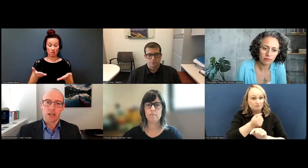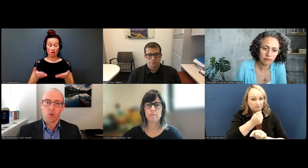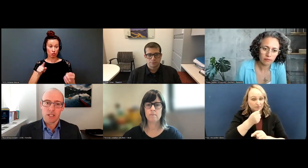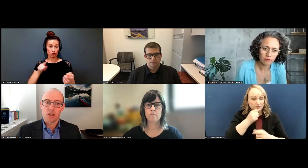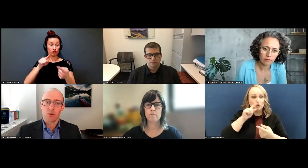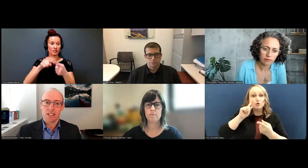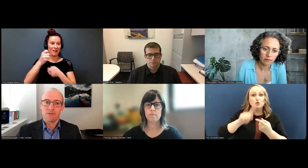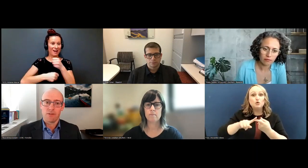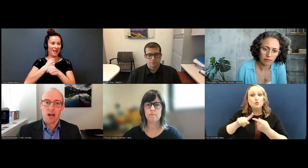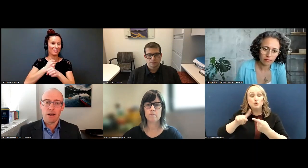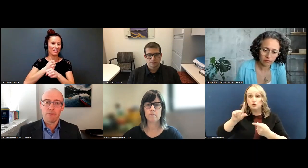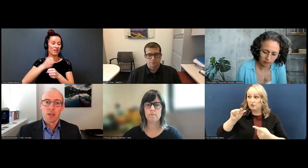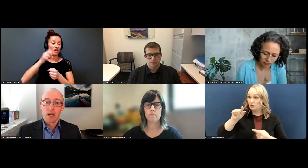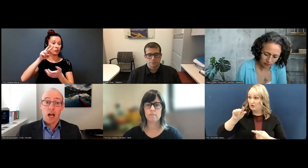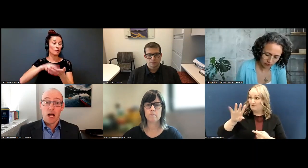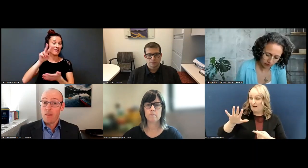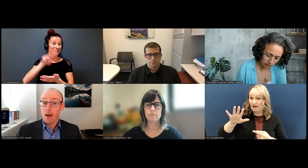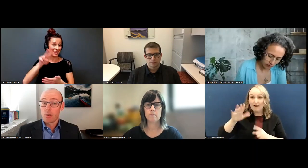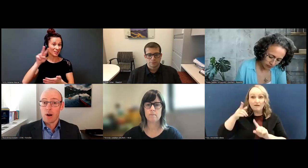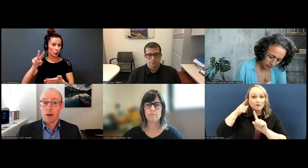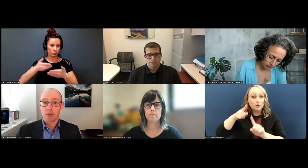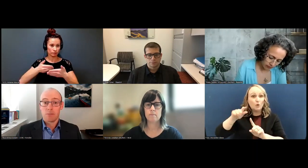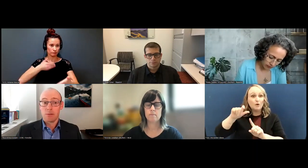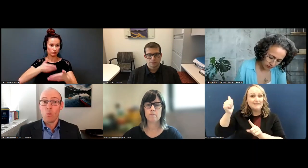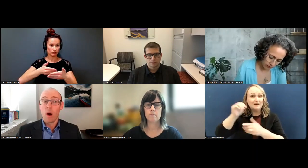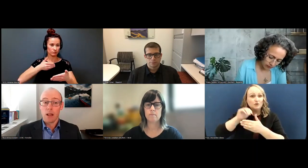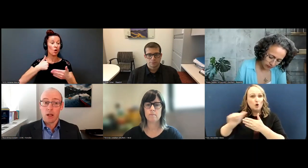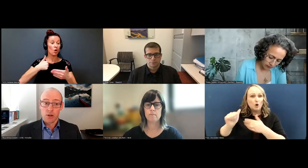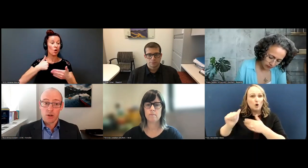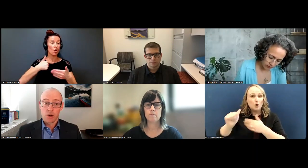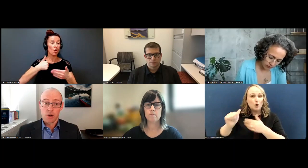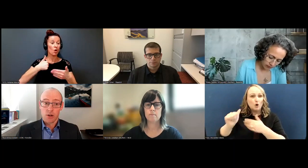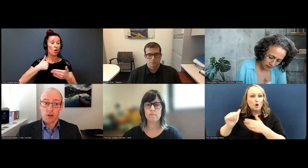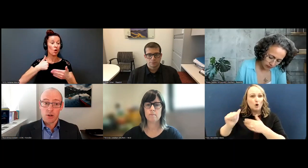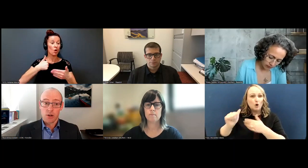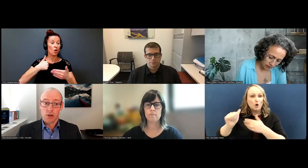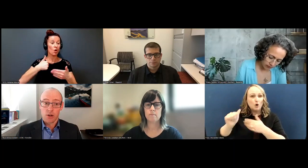fees by 2025. That program seems to be well on.